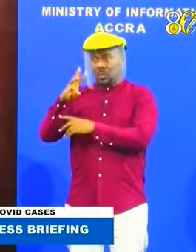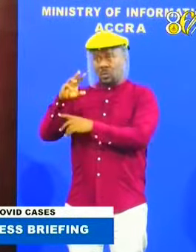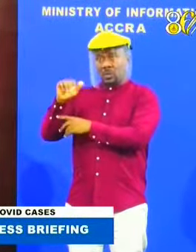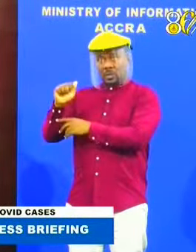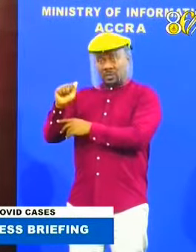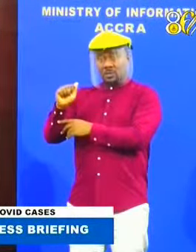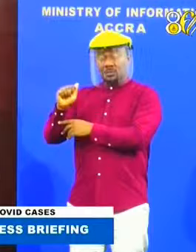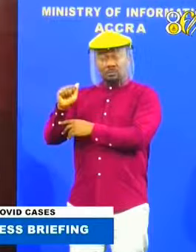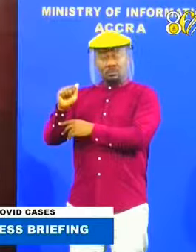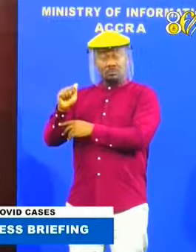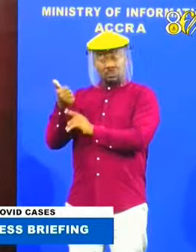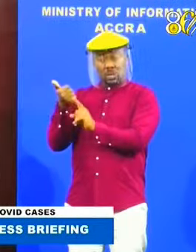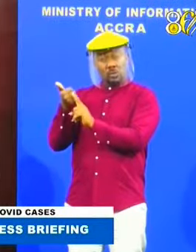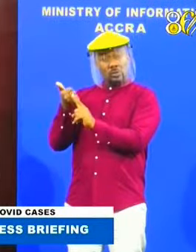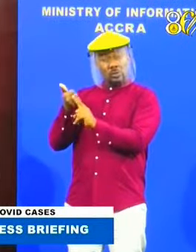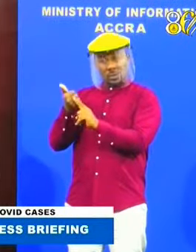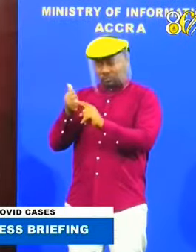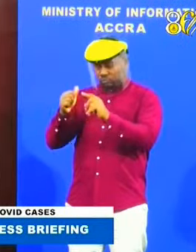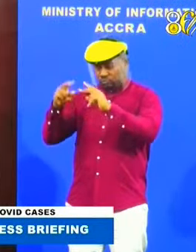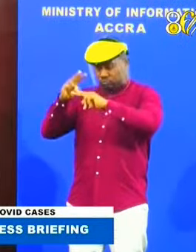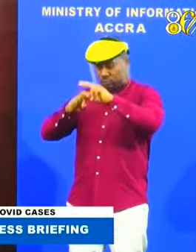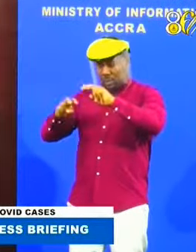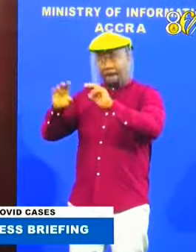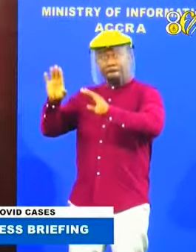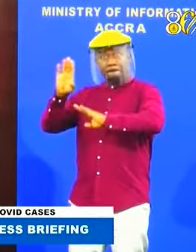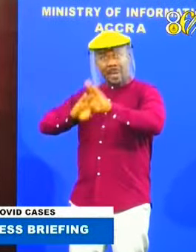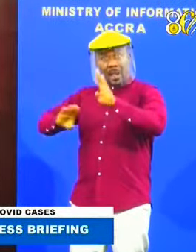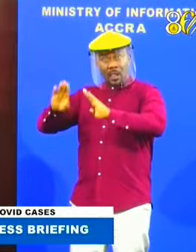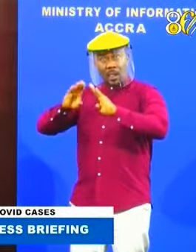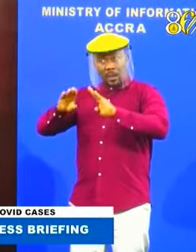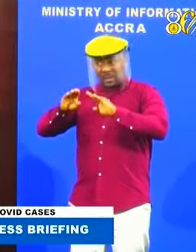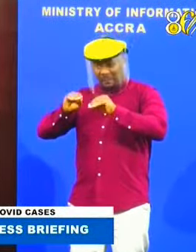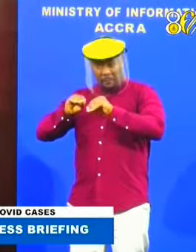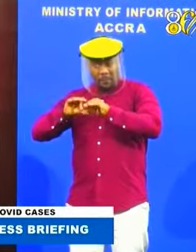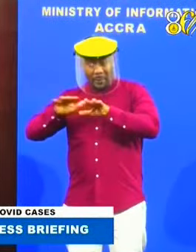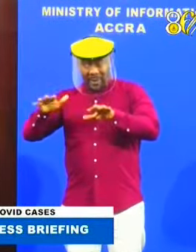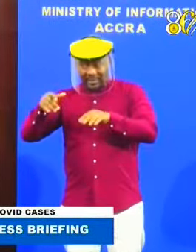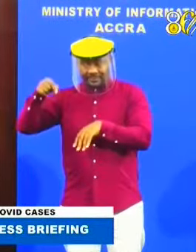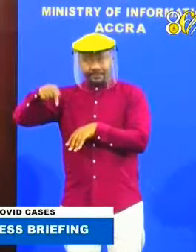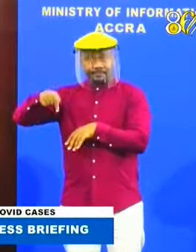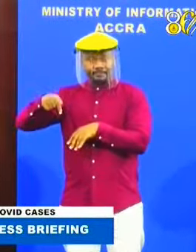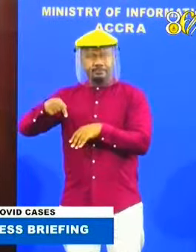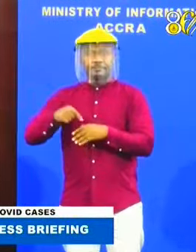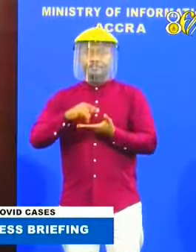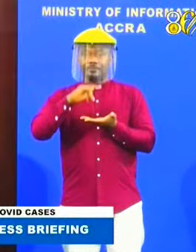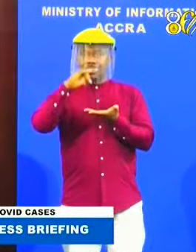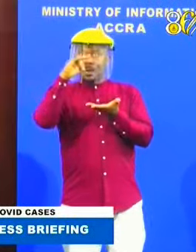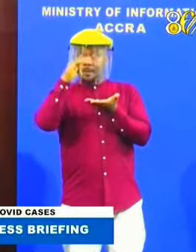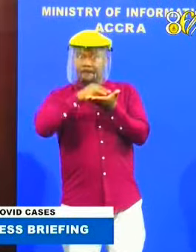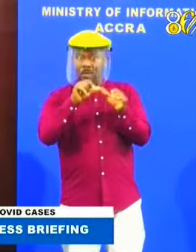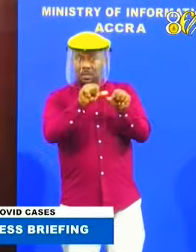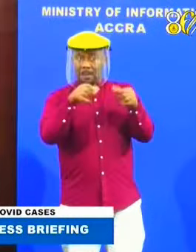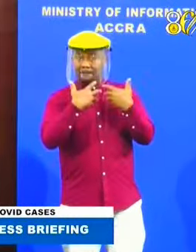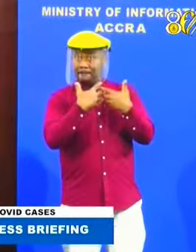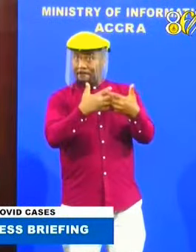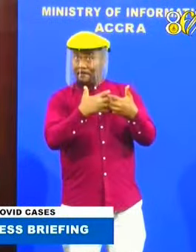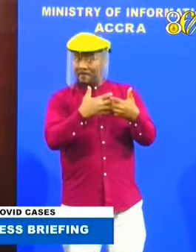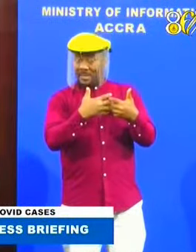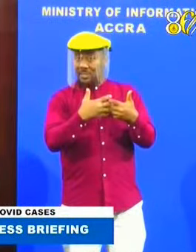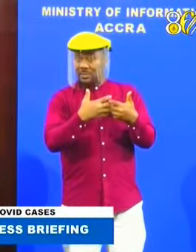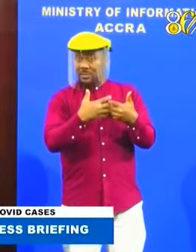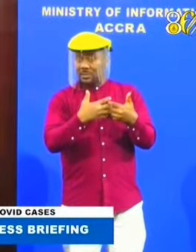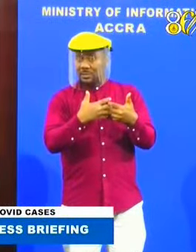for Cell Biology of Infectious Pathogens has been doing, the airport device will catch